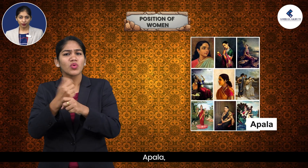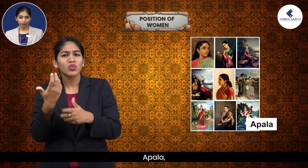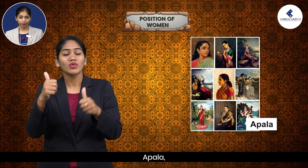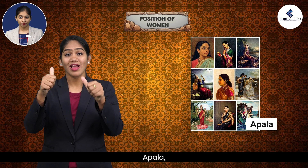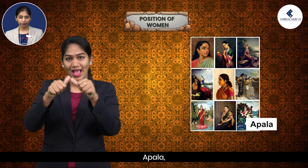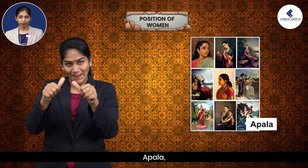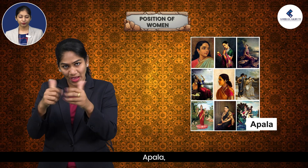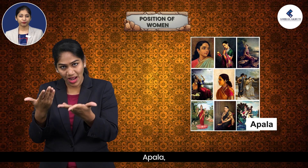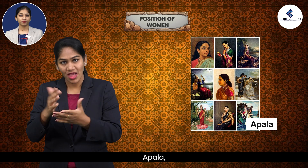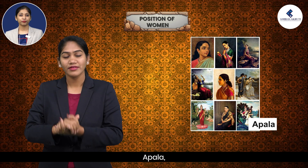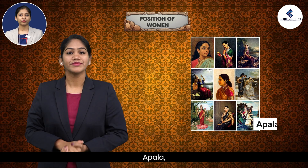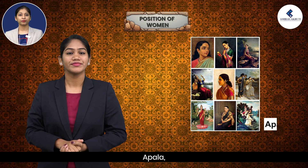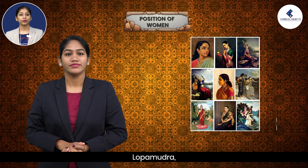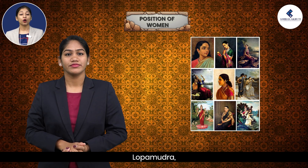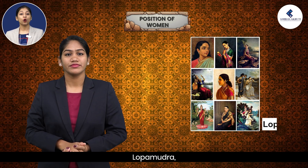Apala,